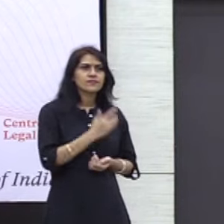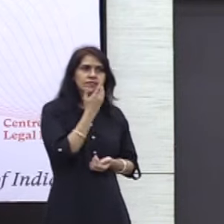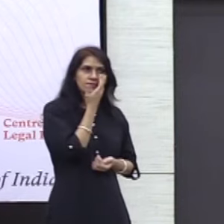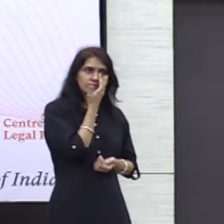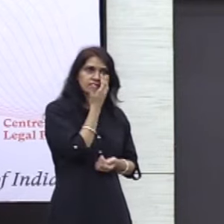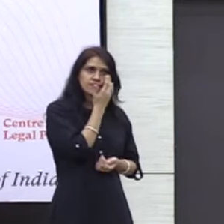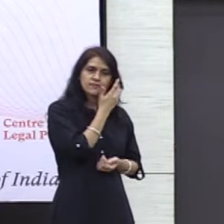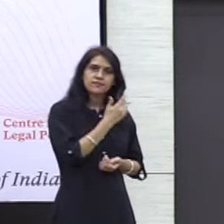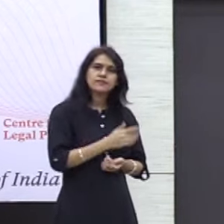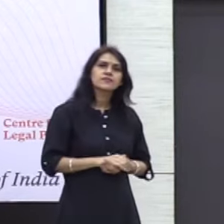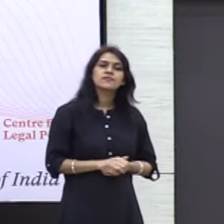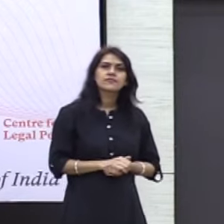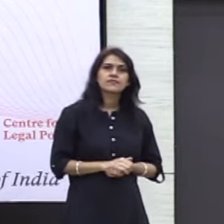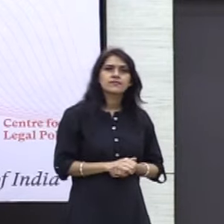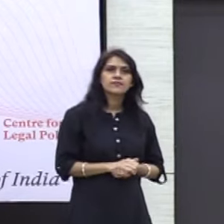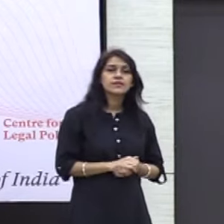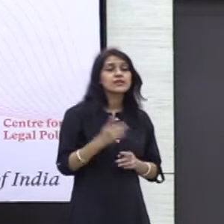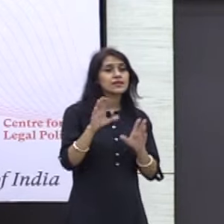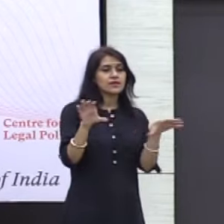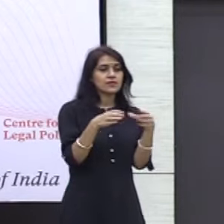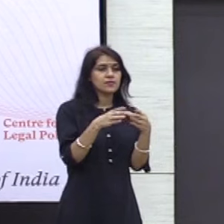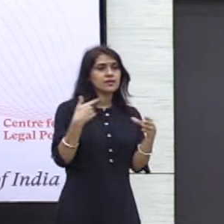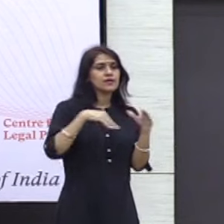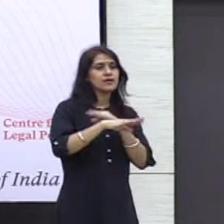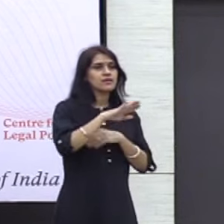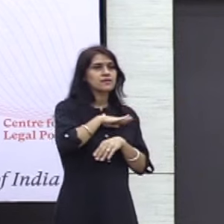So an offense is committed in Maharashtra.